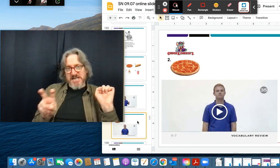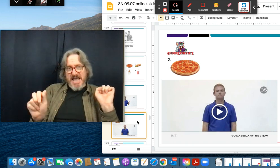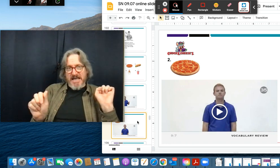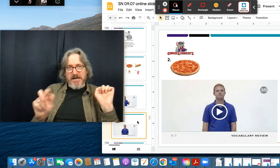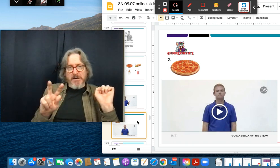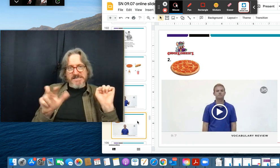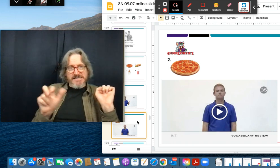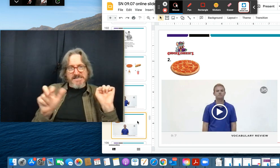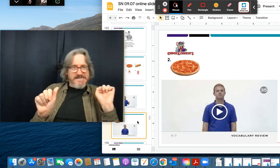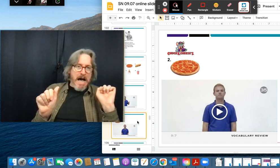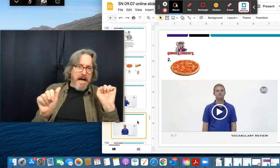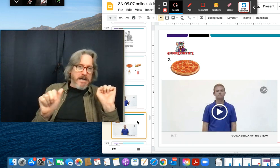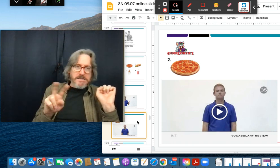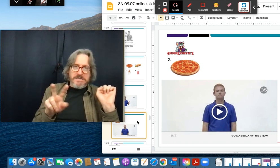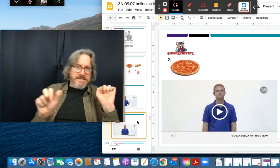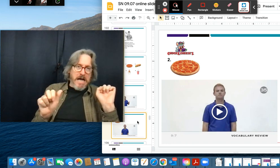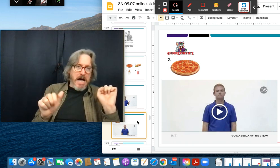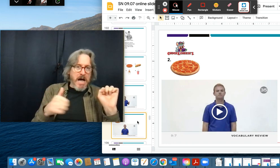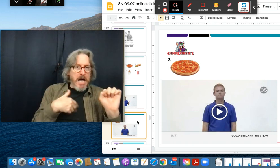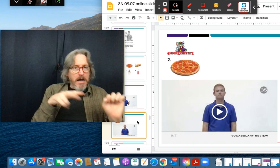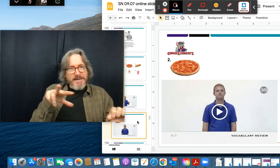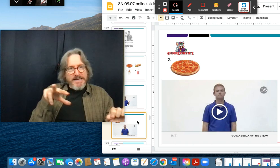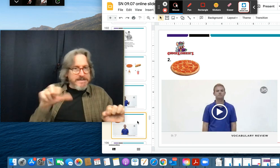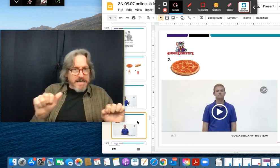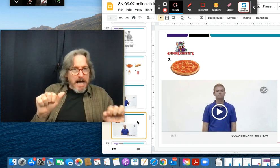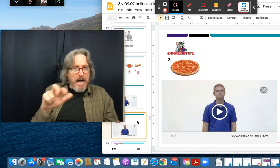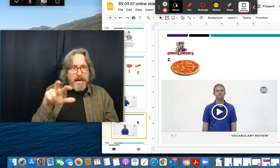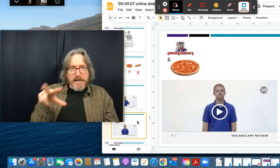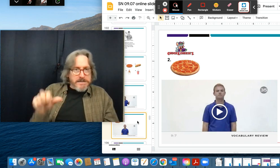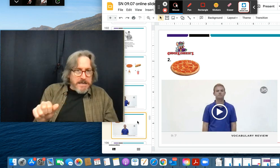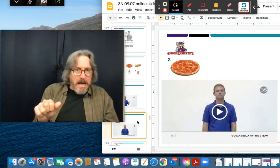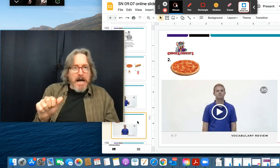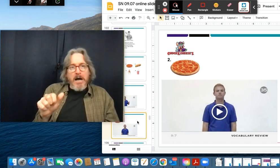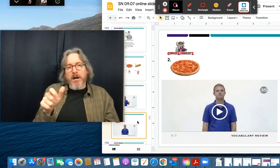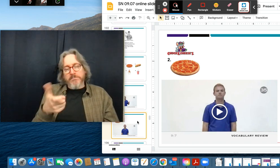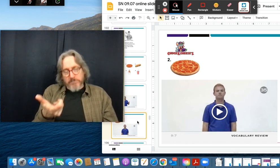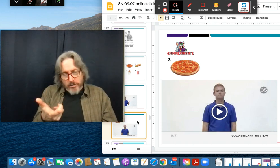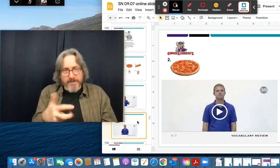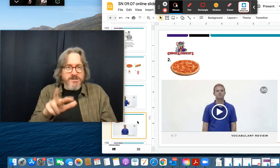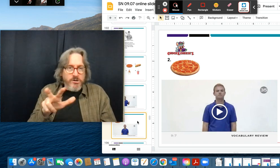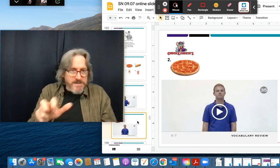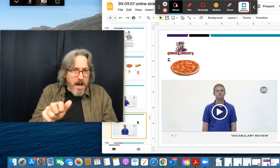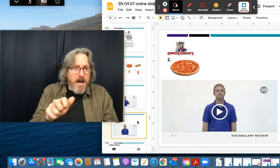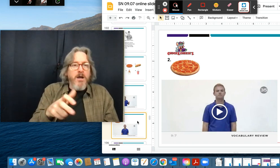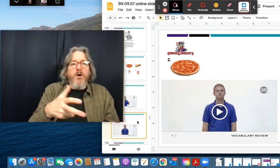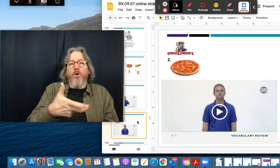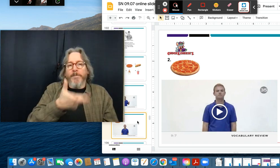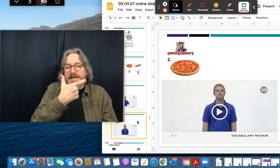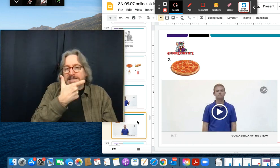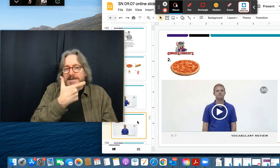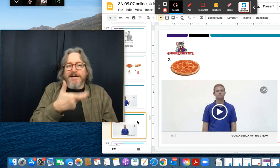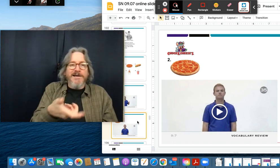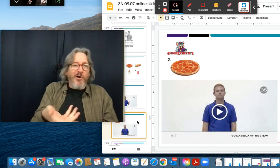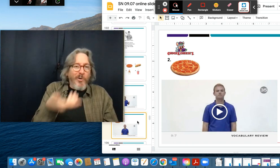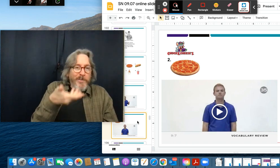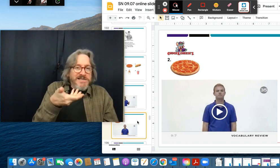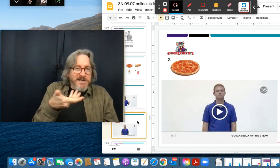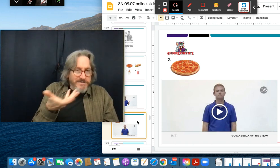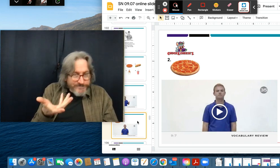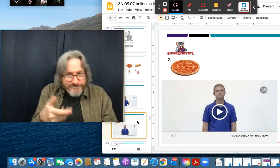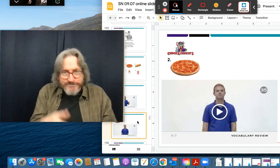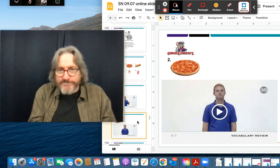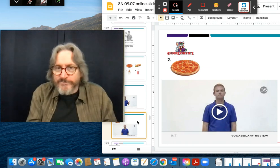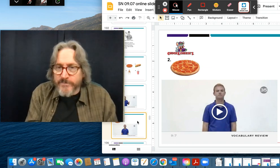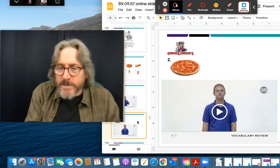double Z-A. Za. Za. Pizza. Za. Okay. So za or pizza or